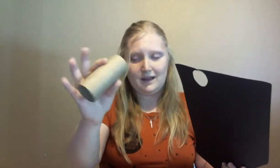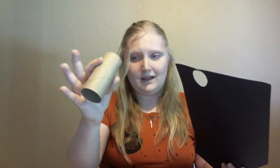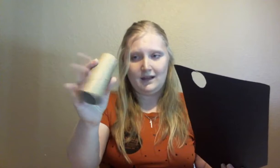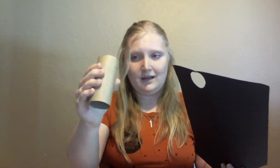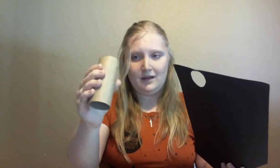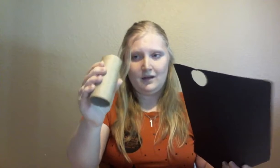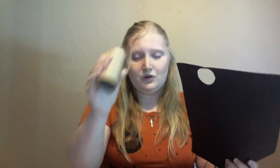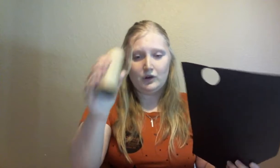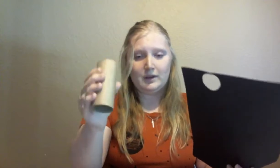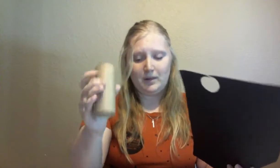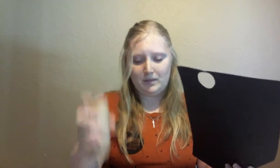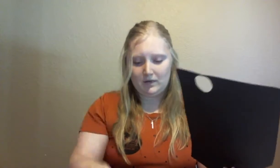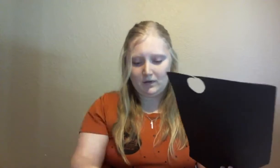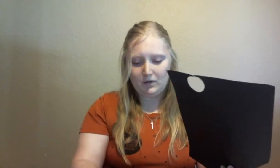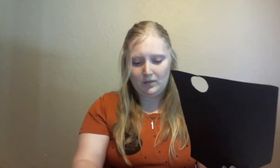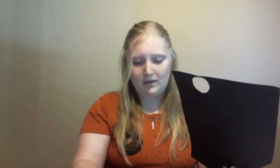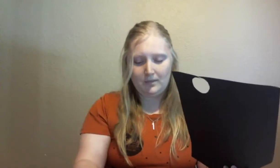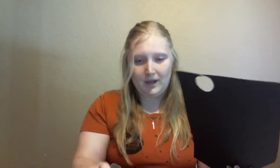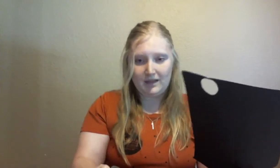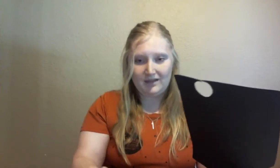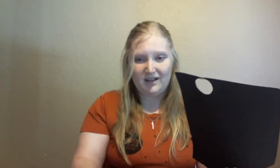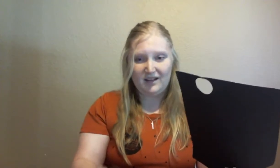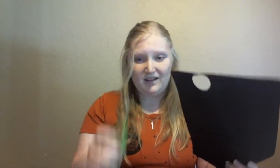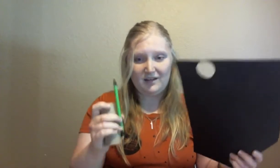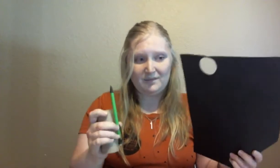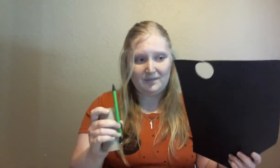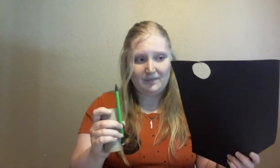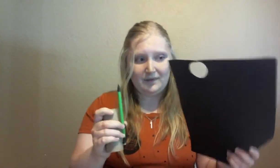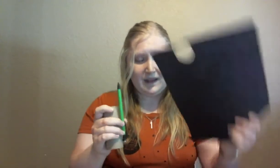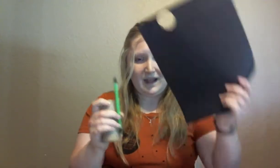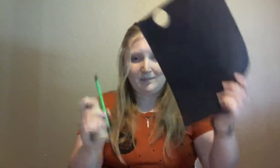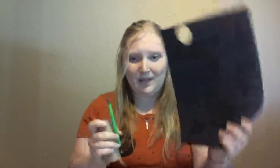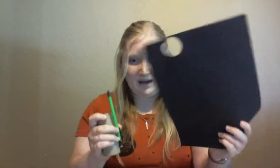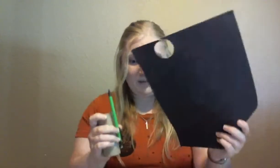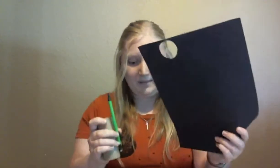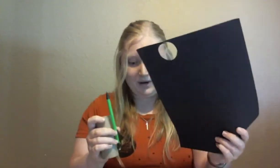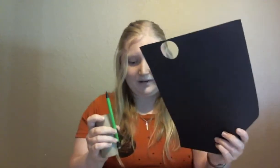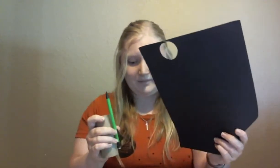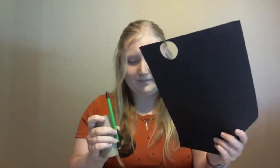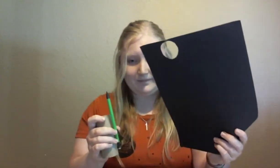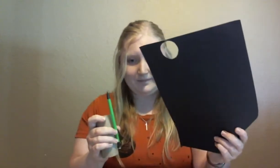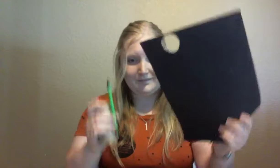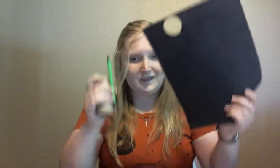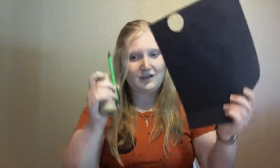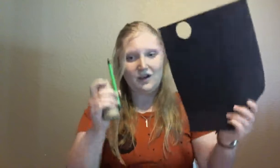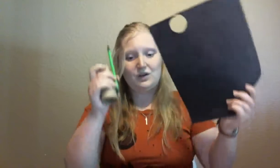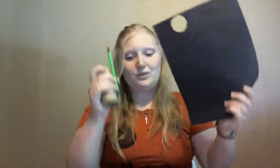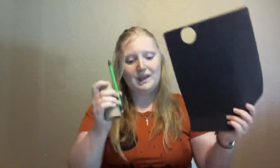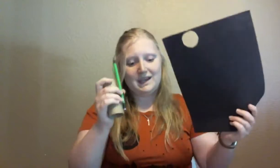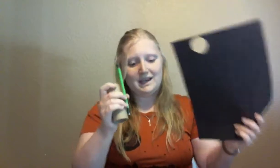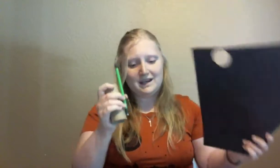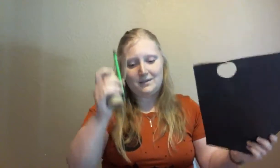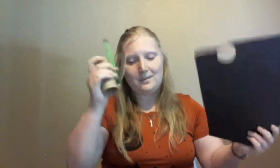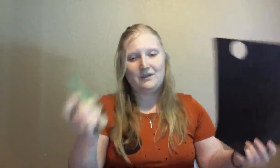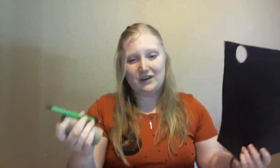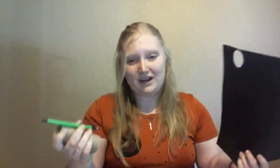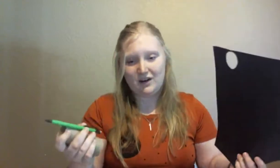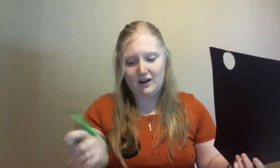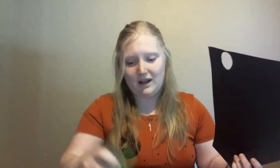the toilet paper tube, pencil, and black paper. That's all you really need, but for and